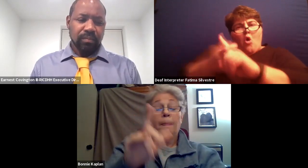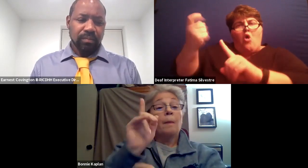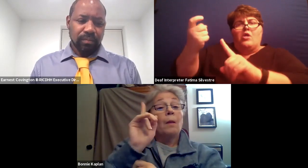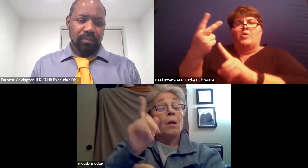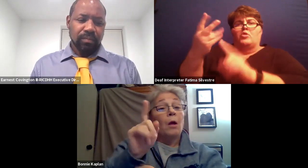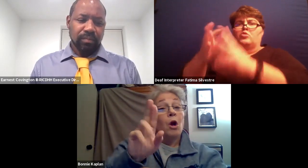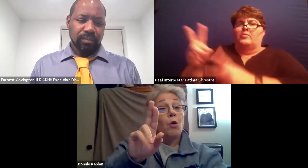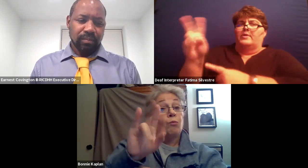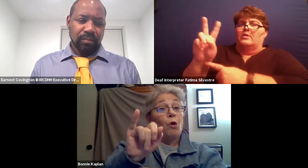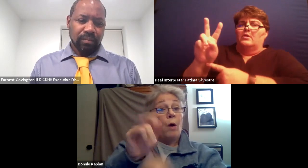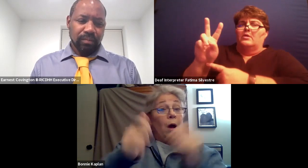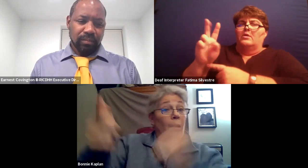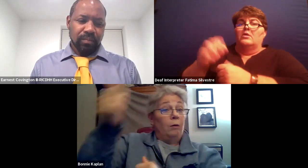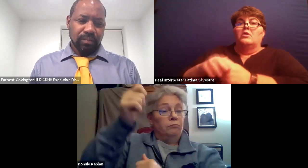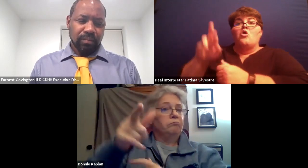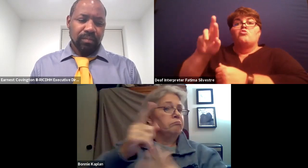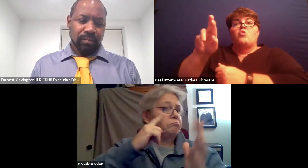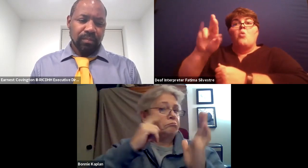interpreter.